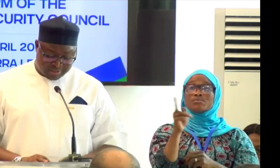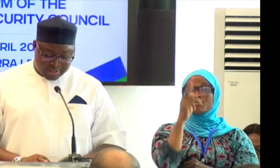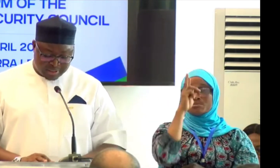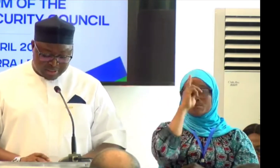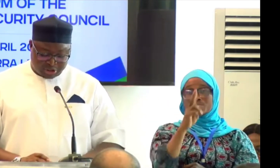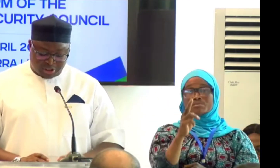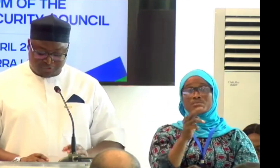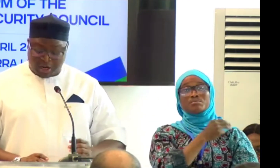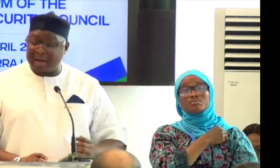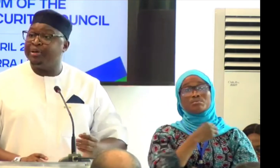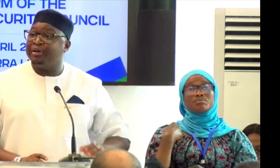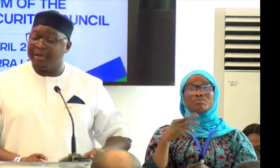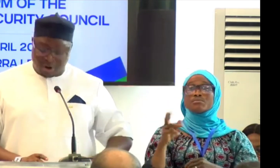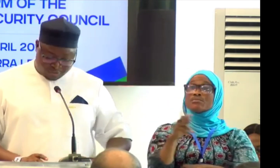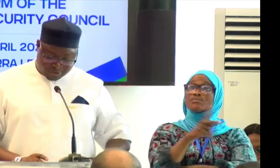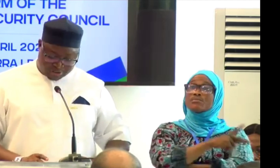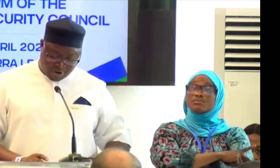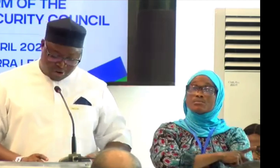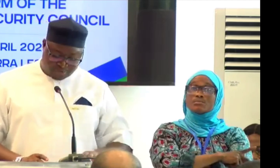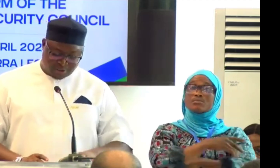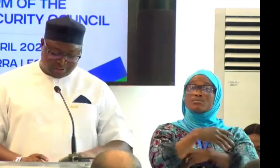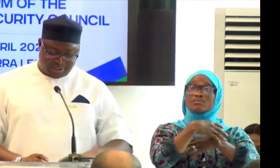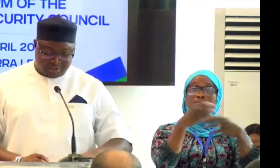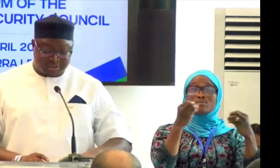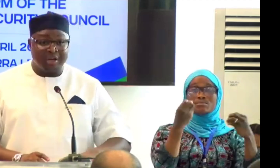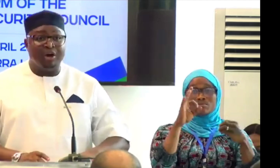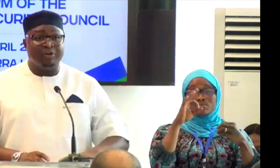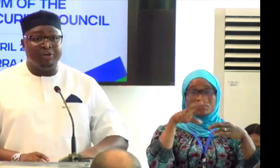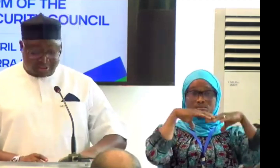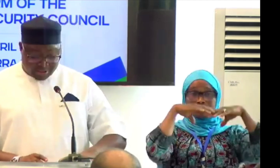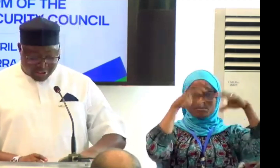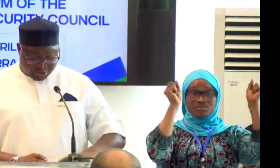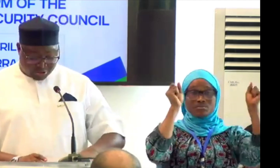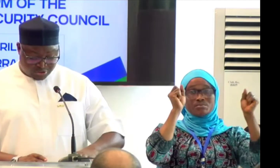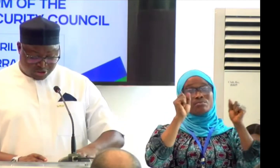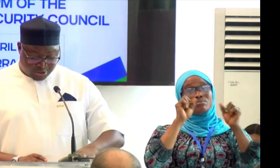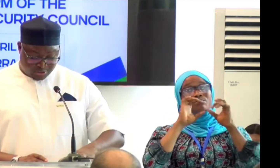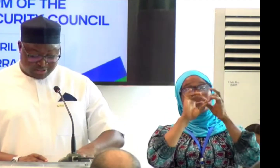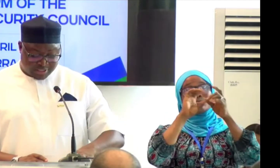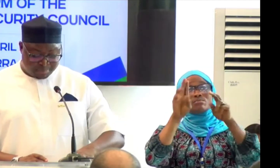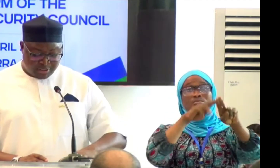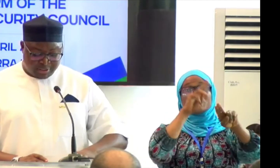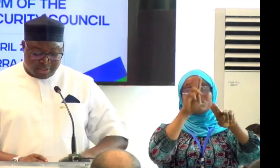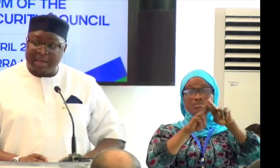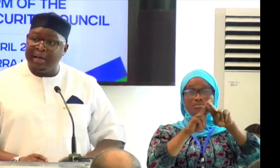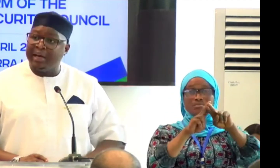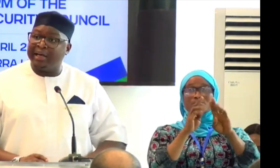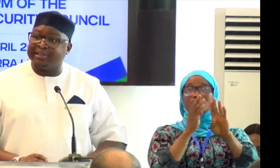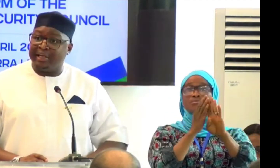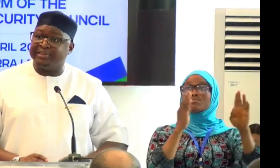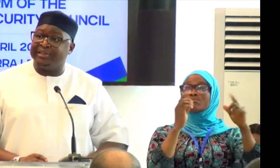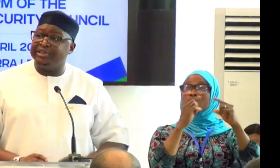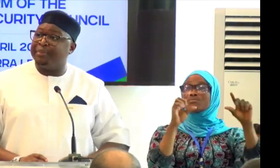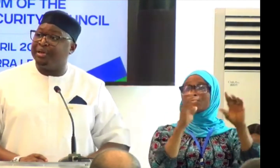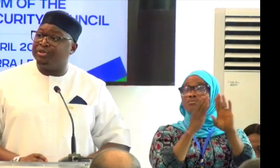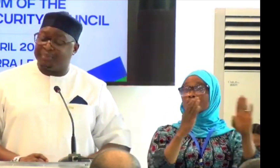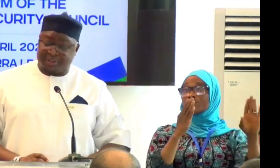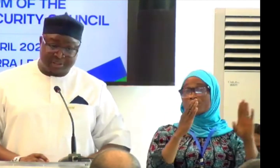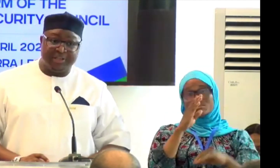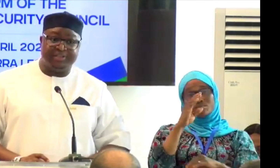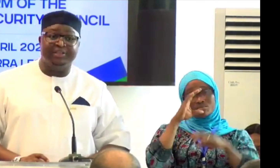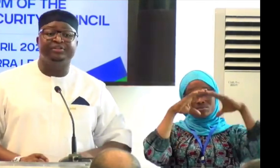Parliament, Chef de Cabinet, Office of the President of the United Nations General Assembly, Excellencies,